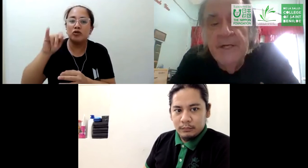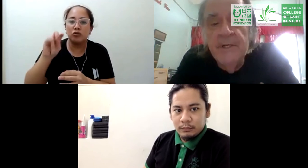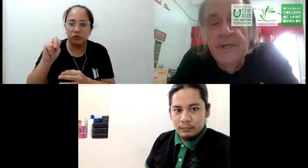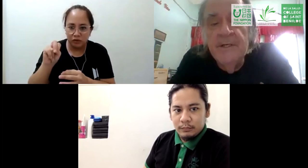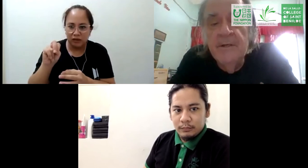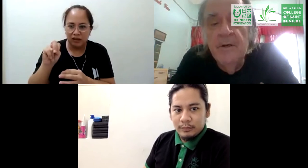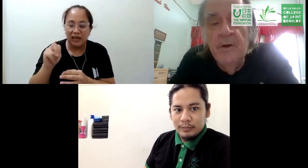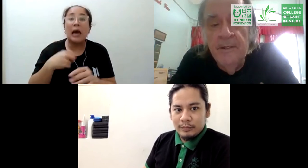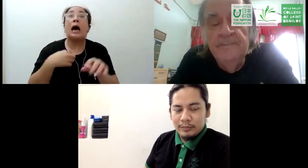computerization is good,